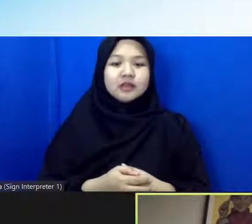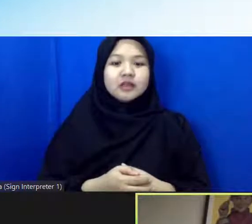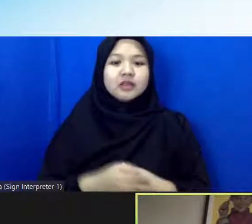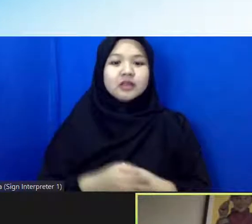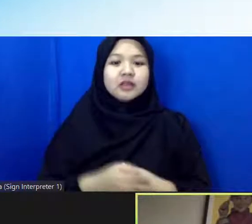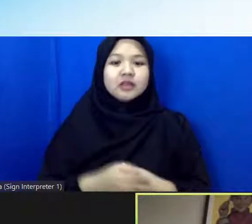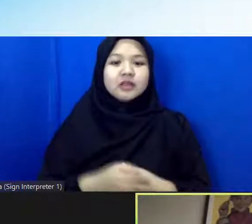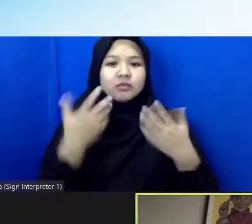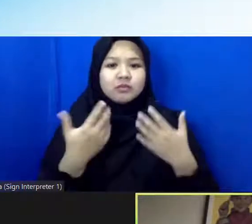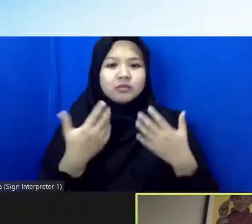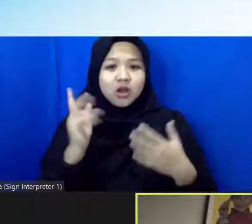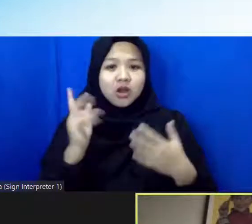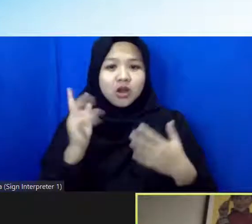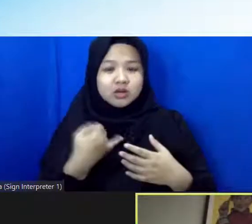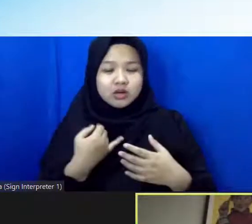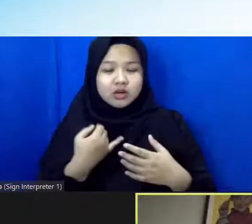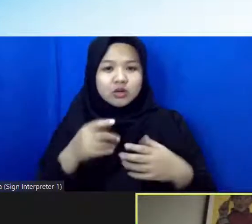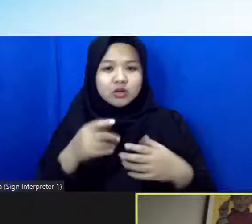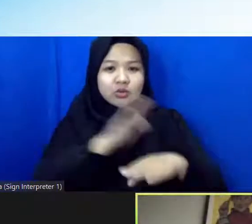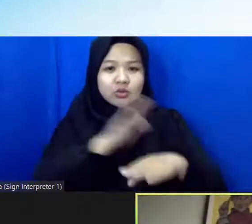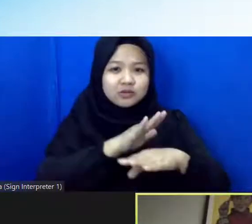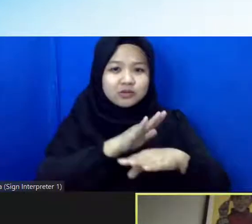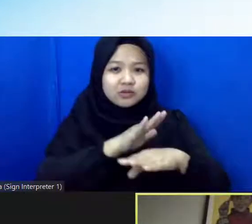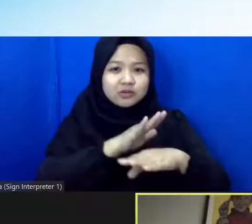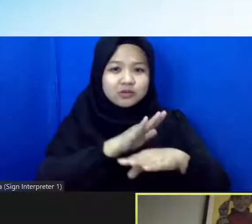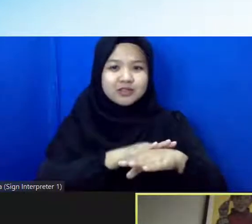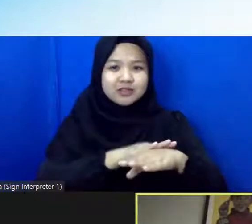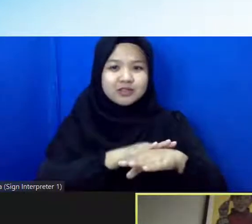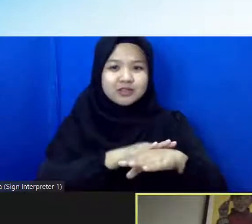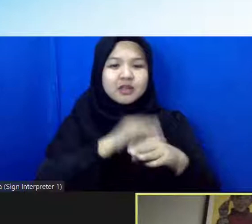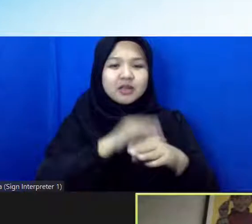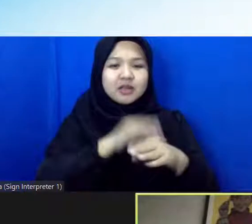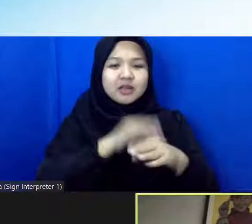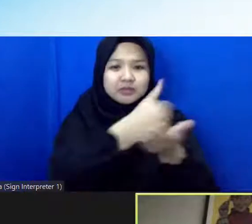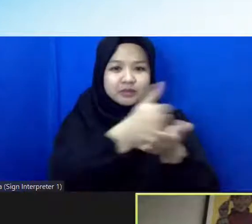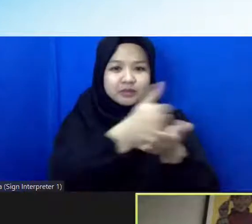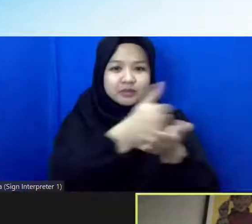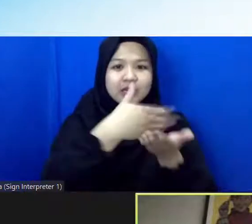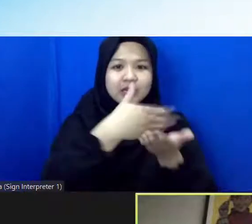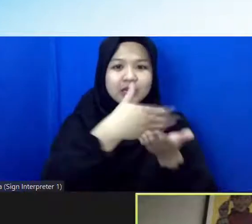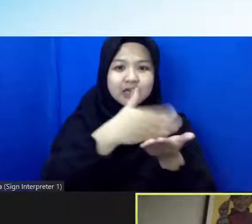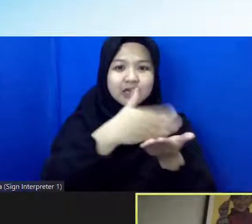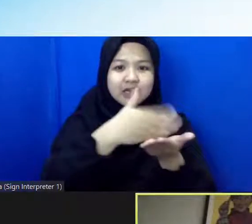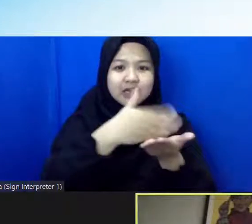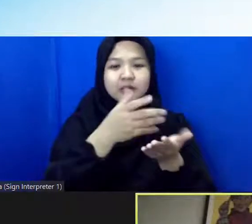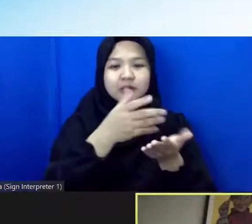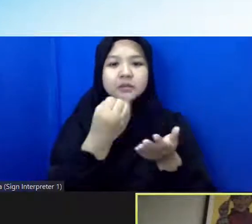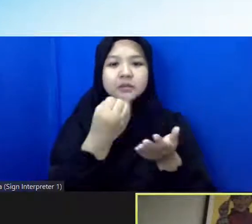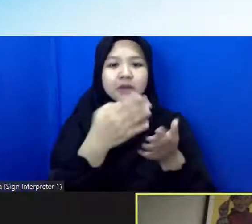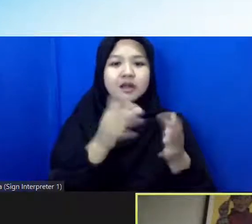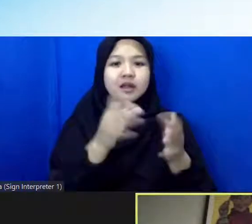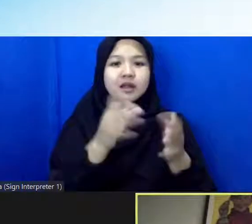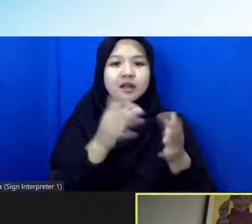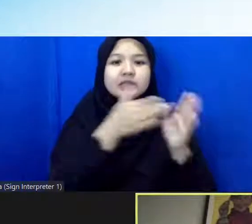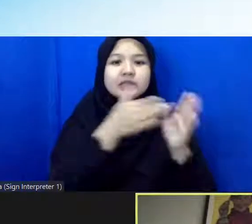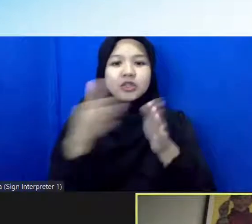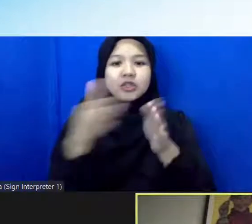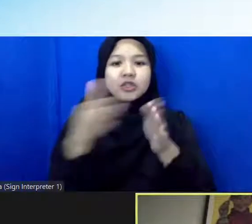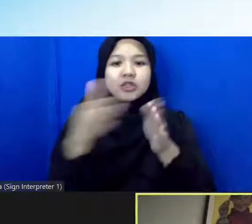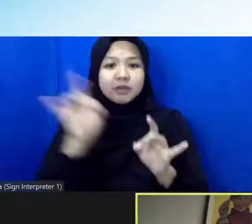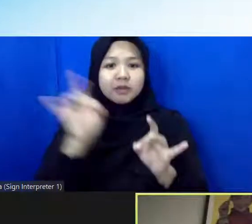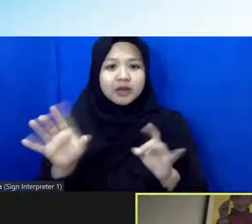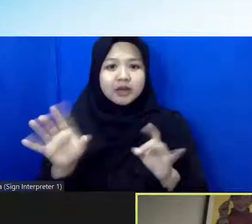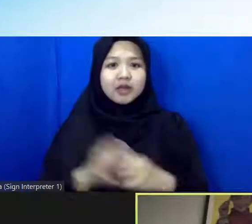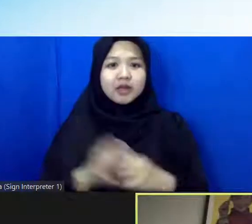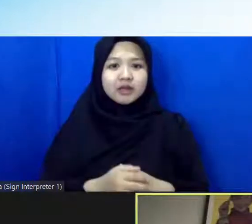said that culture of binan and, you know, leaning on each other and sharing across the sector as well. So